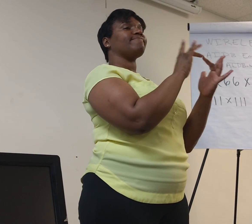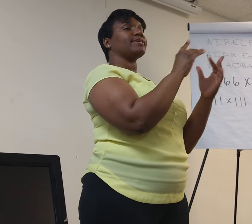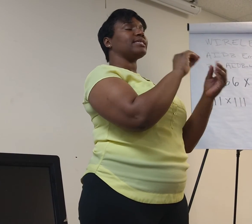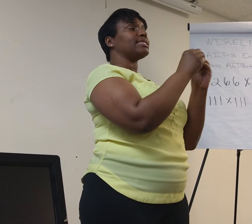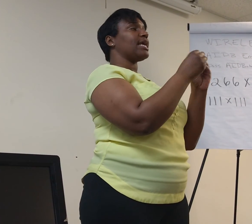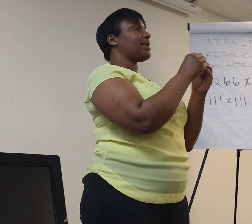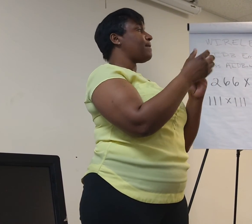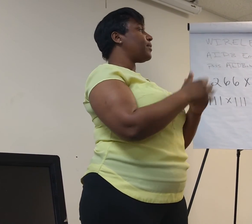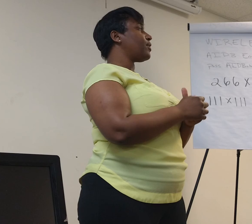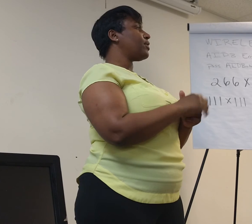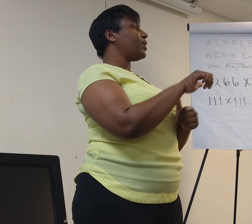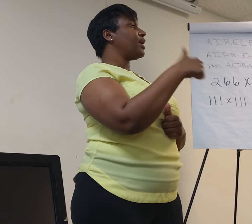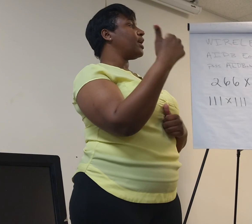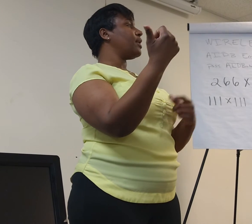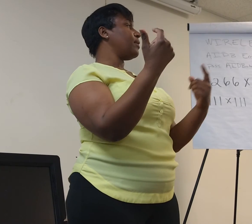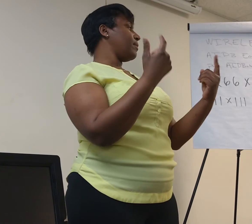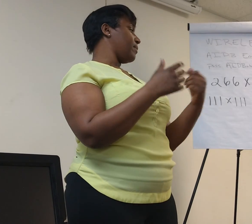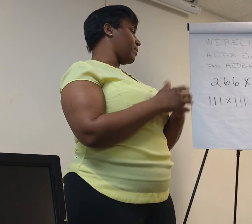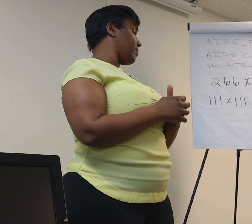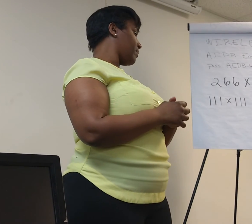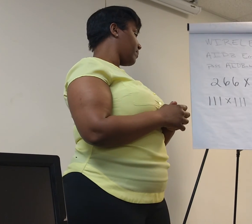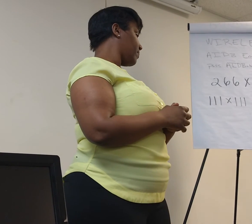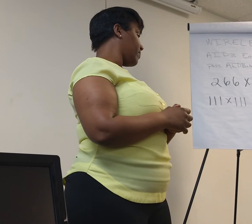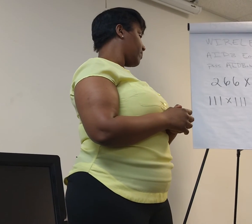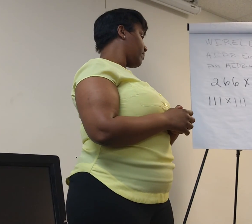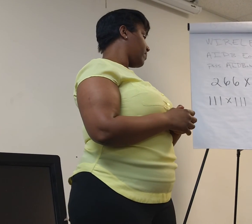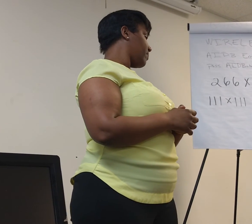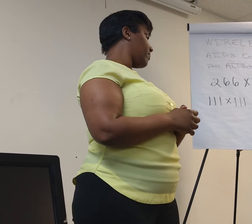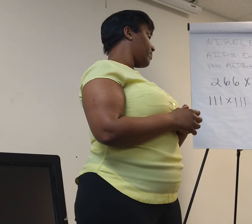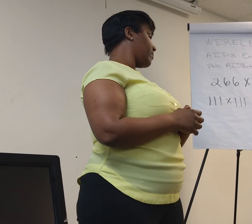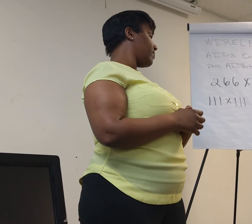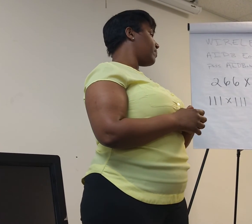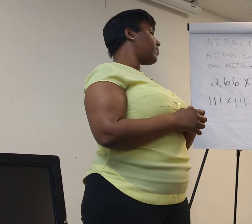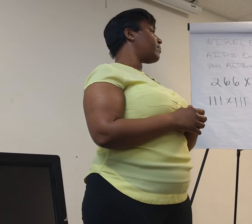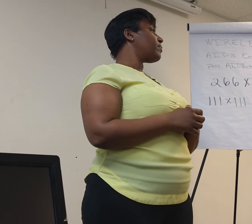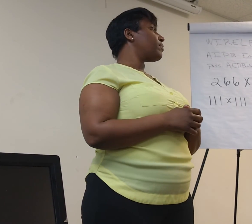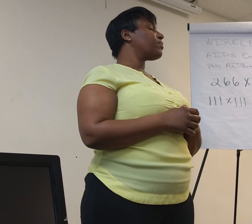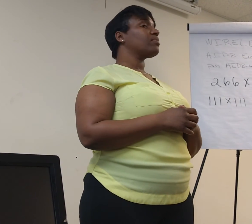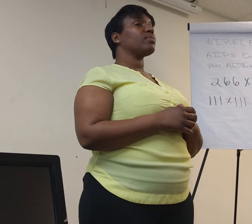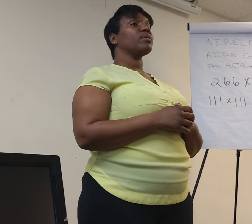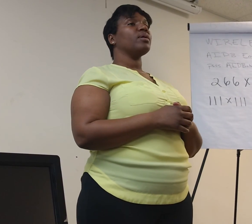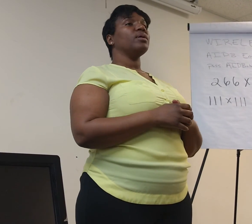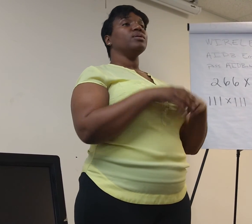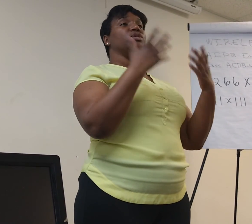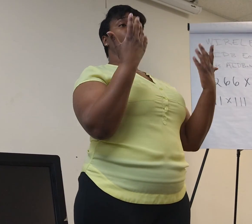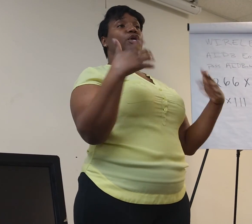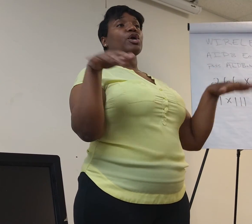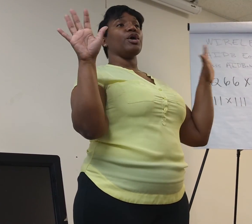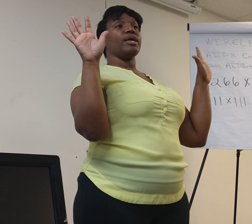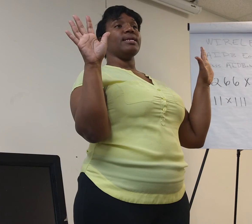Anybody? Yeah. Yes. So y'all are done with me, so now y'all get to go,